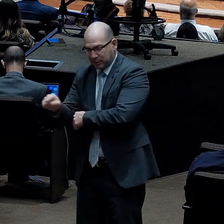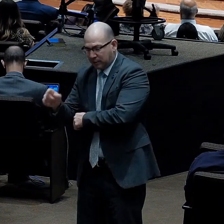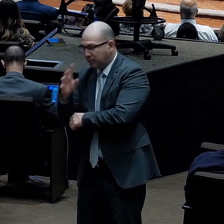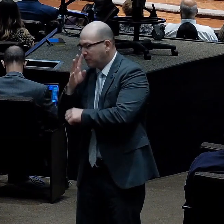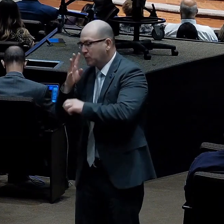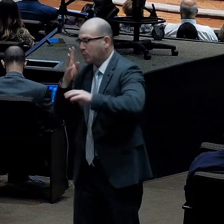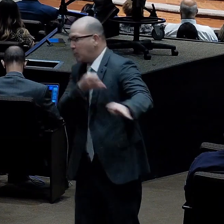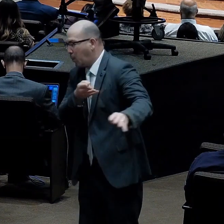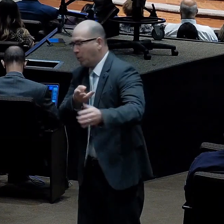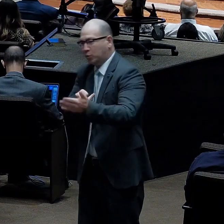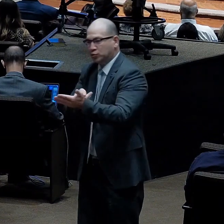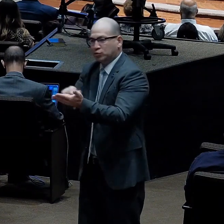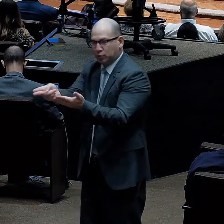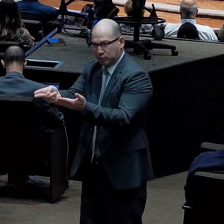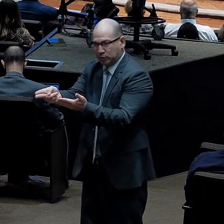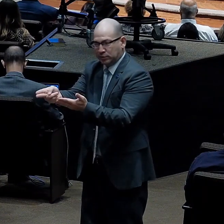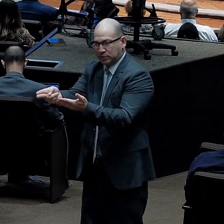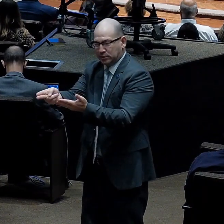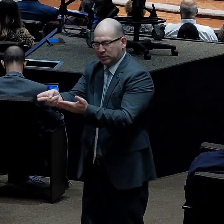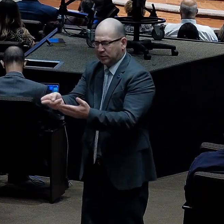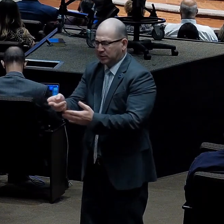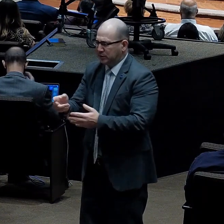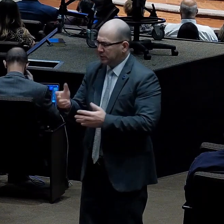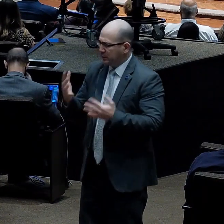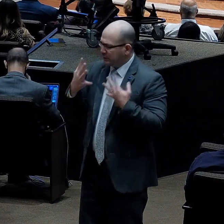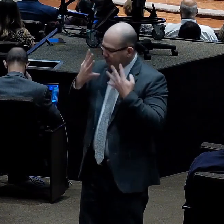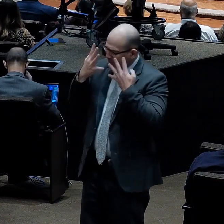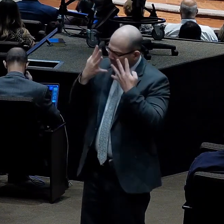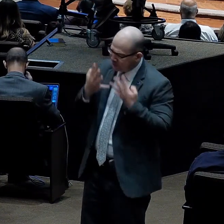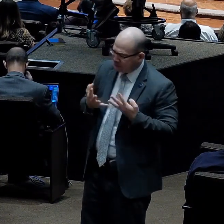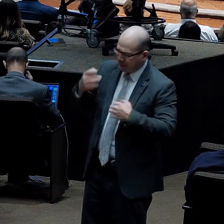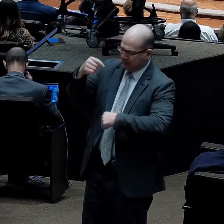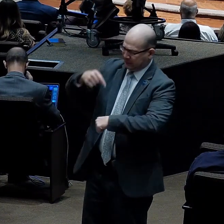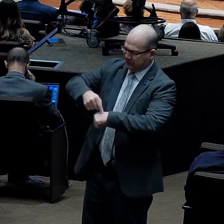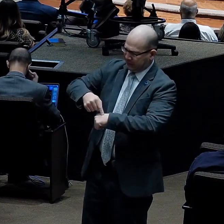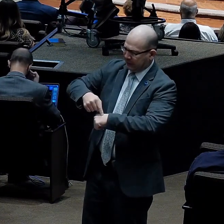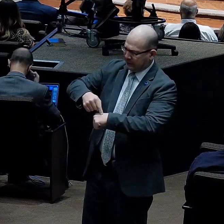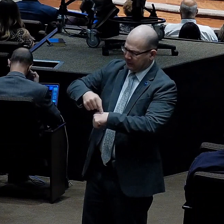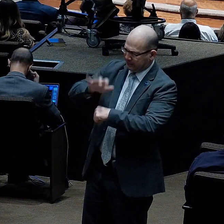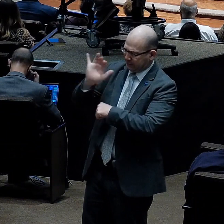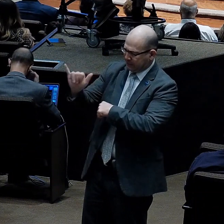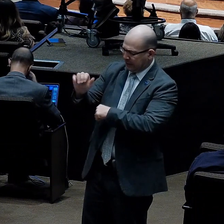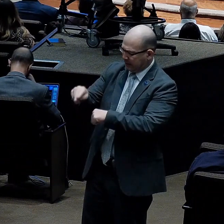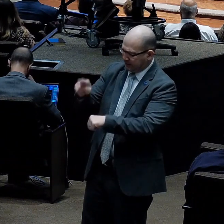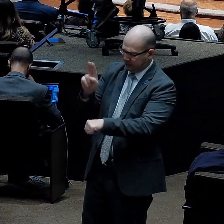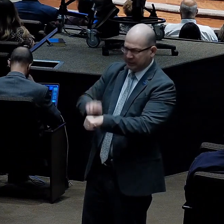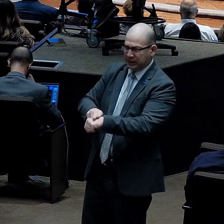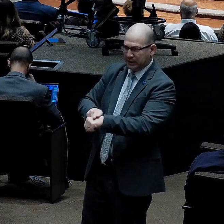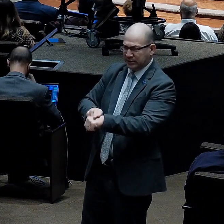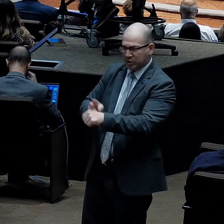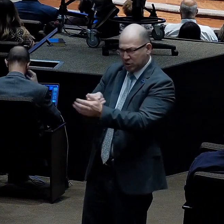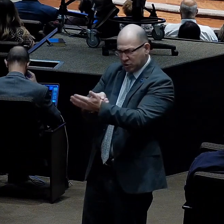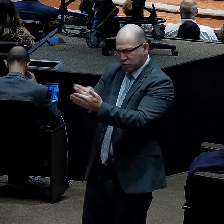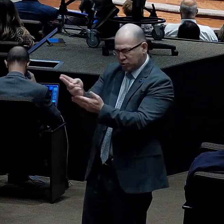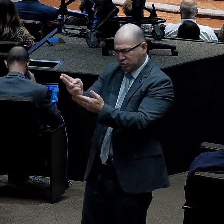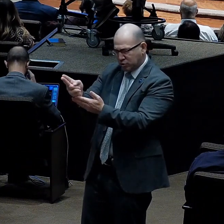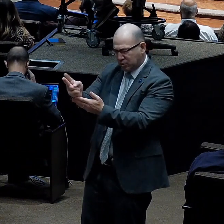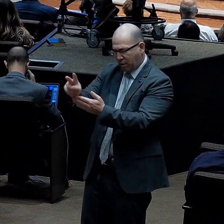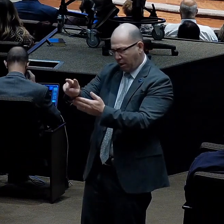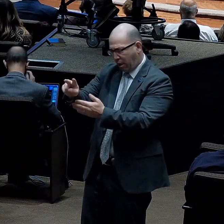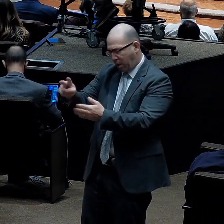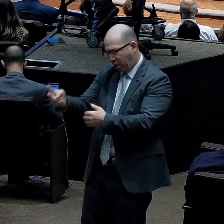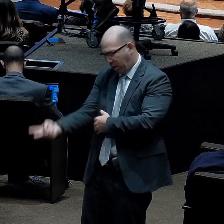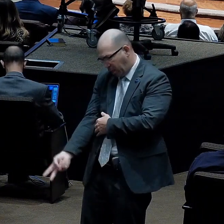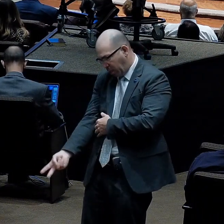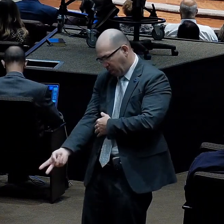What a sad statement about any nation. Truth had fallen in the streets. And so